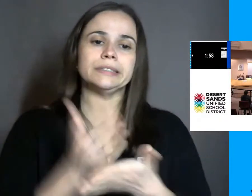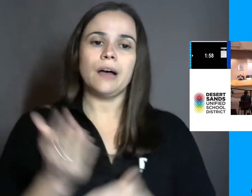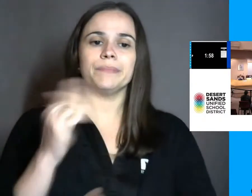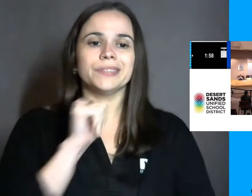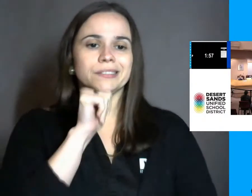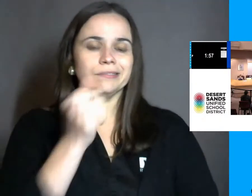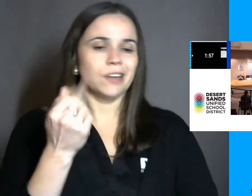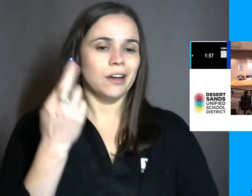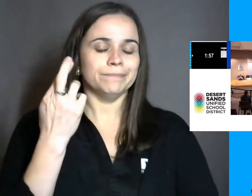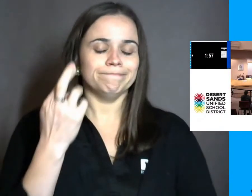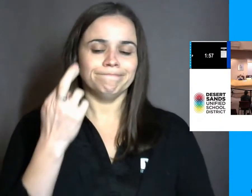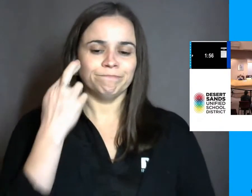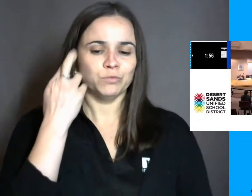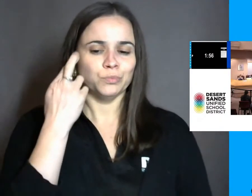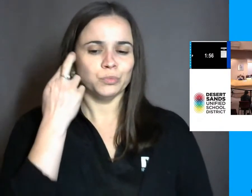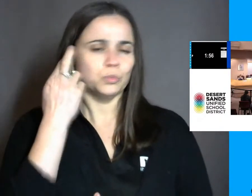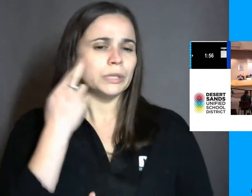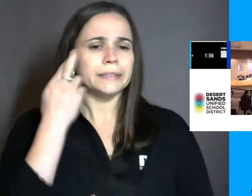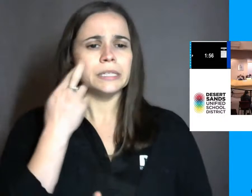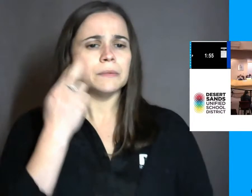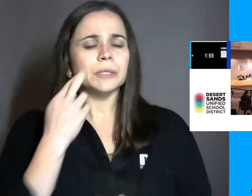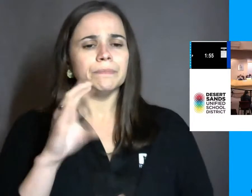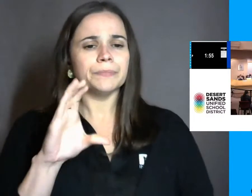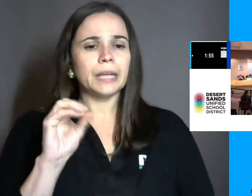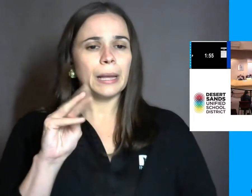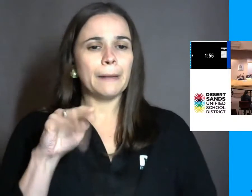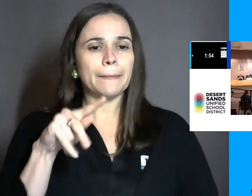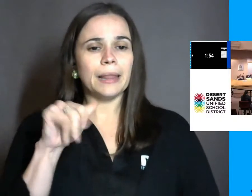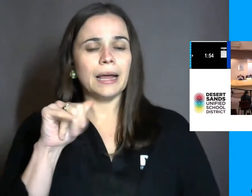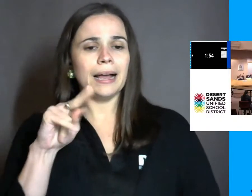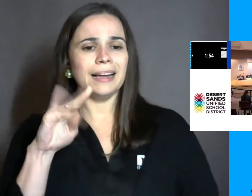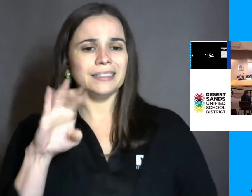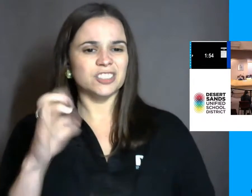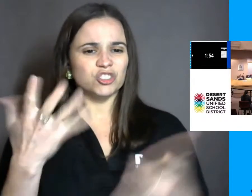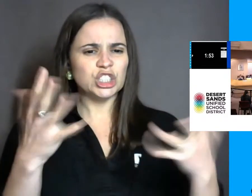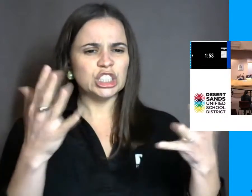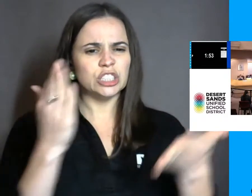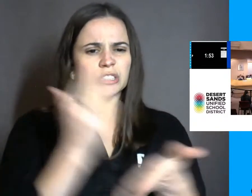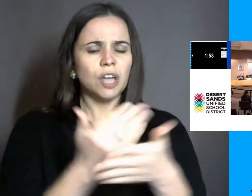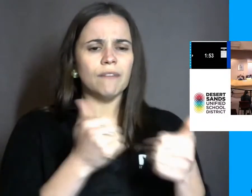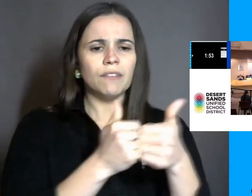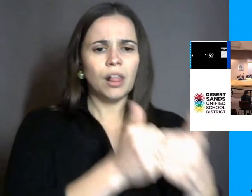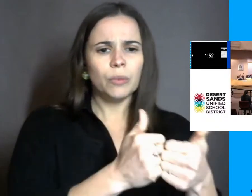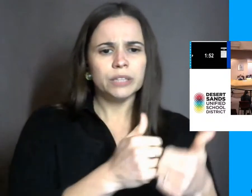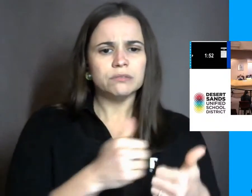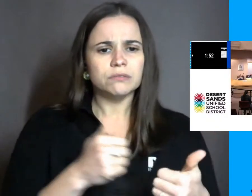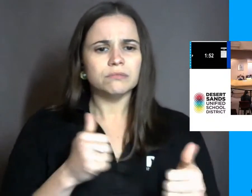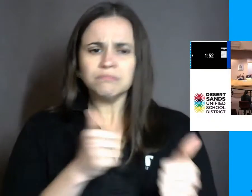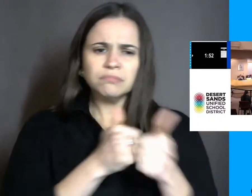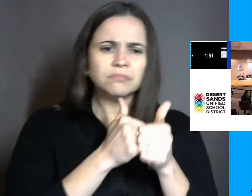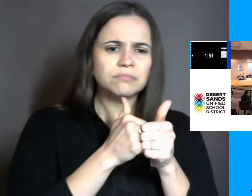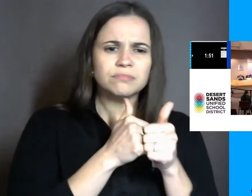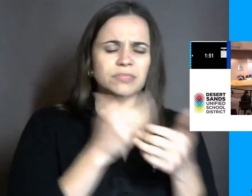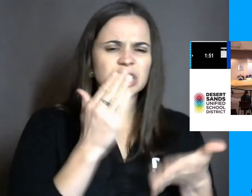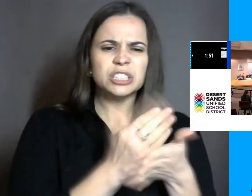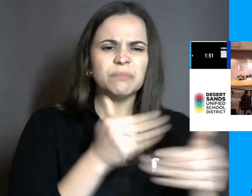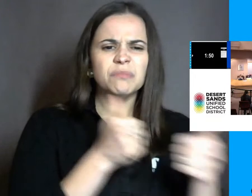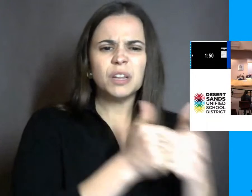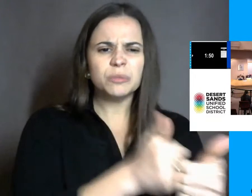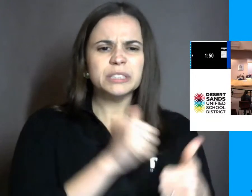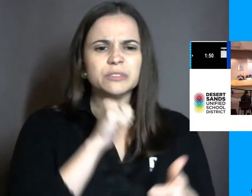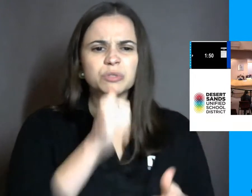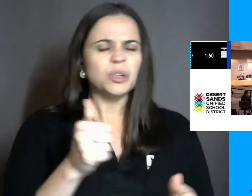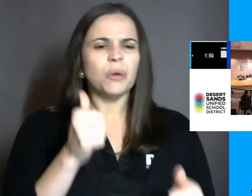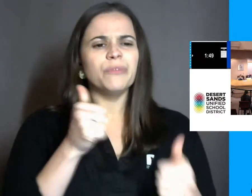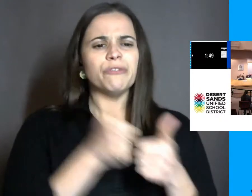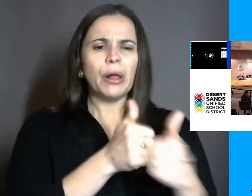stop complying. Stand up for yourself. Stand up for your kids. If you don't want to wear a mask, take it off. Don't back down to the hypocrites who tell you to put it